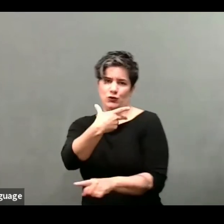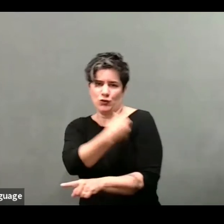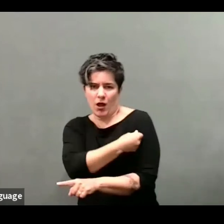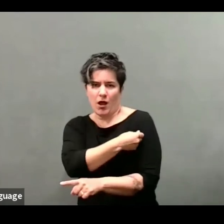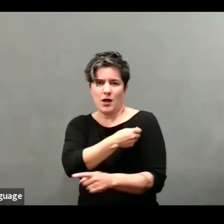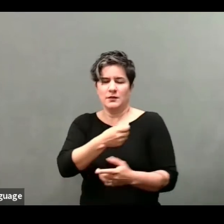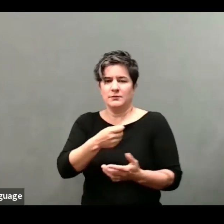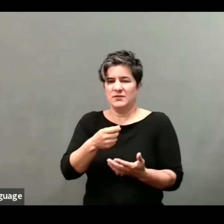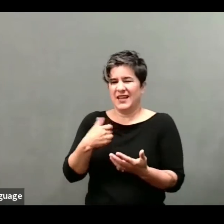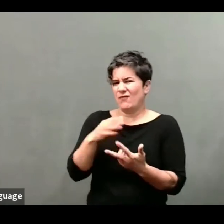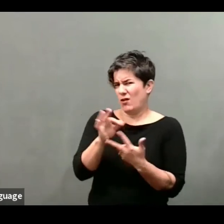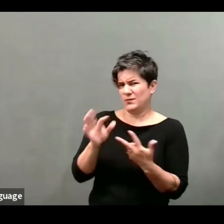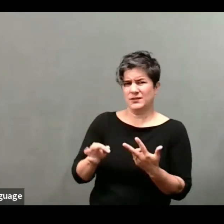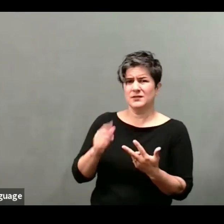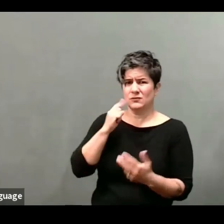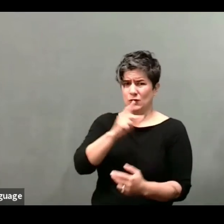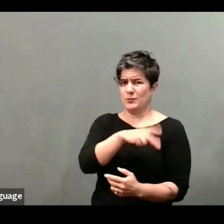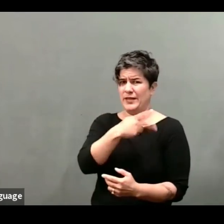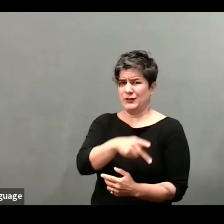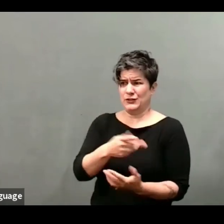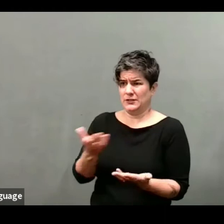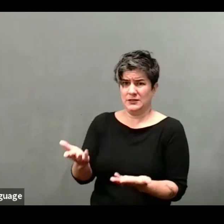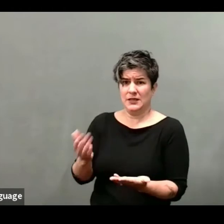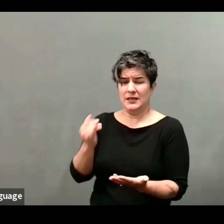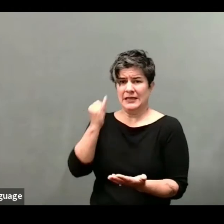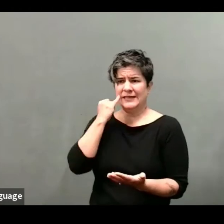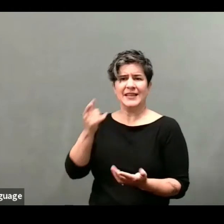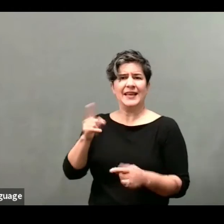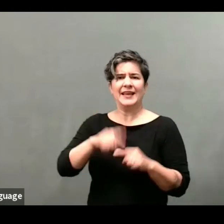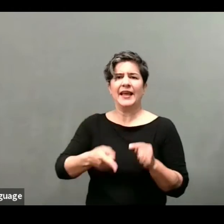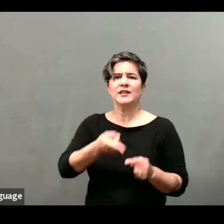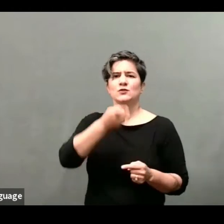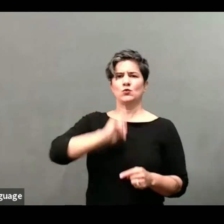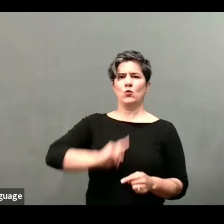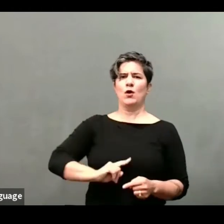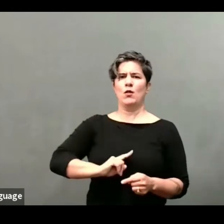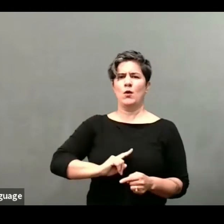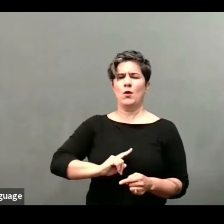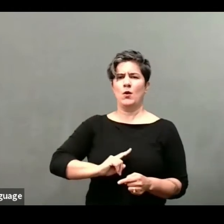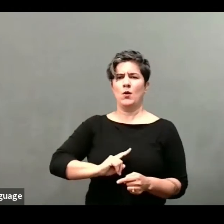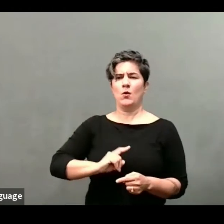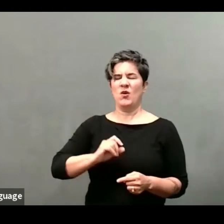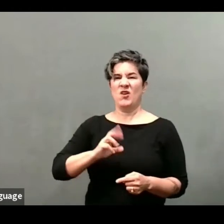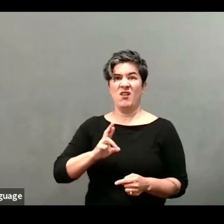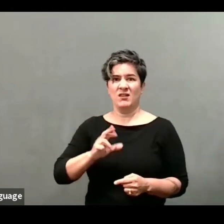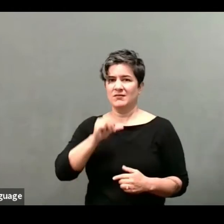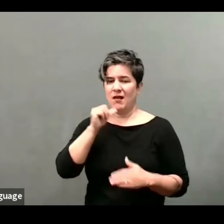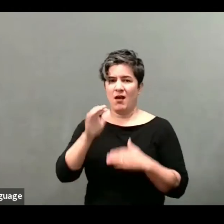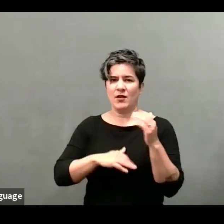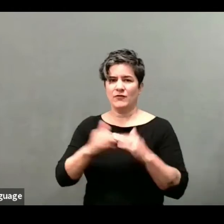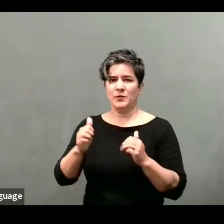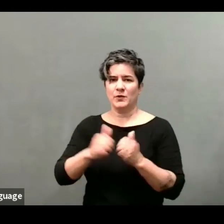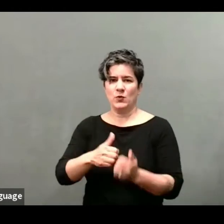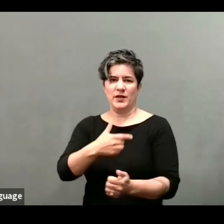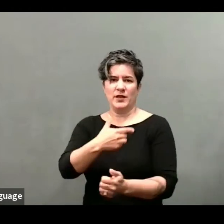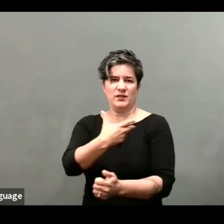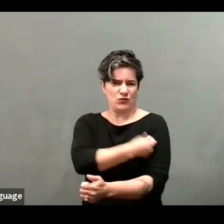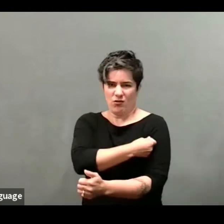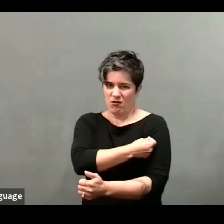though, available to the patient. So if they are unable to swallow pills or if they are uncomfortable getting a